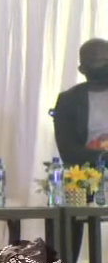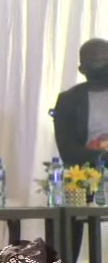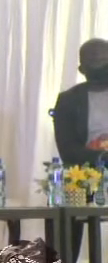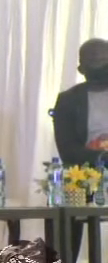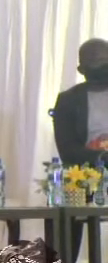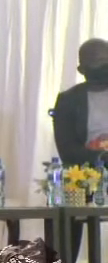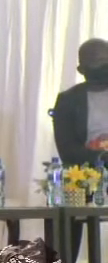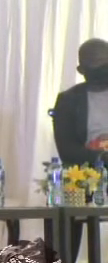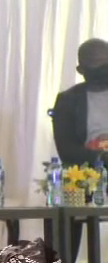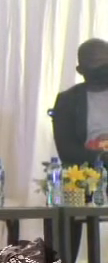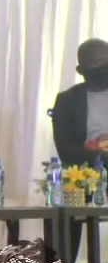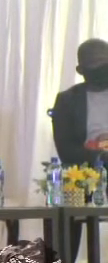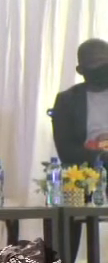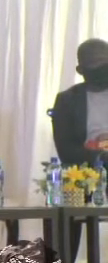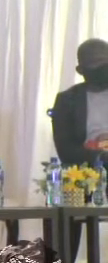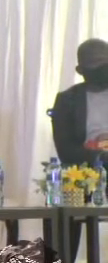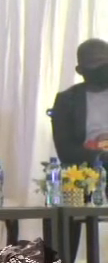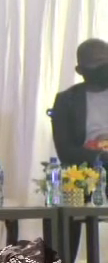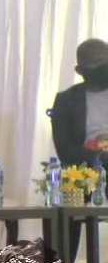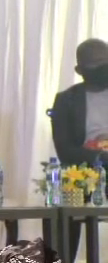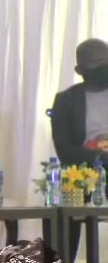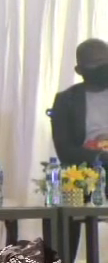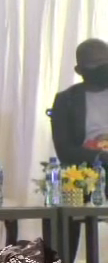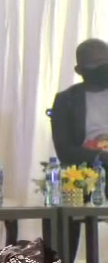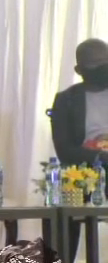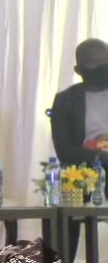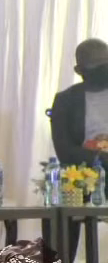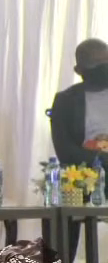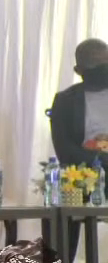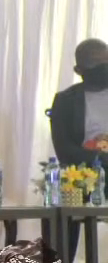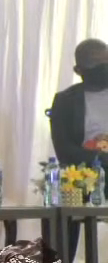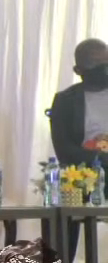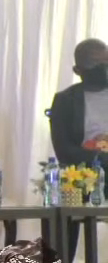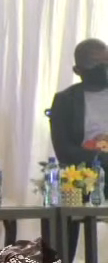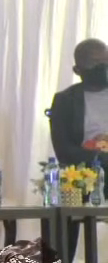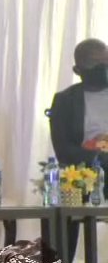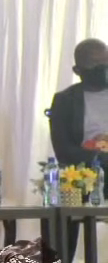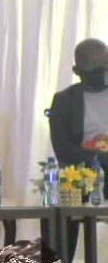us being a metro in that year,